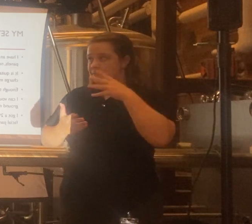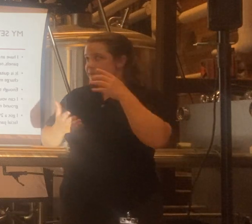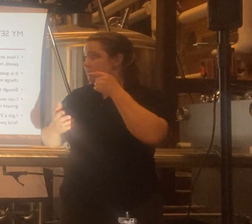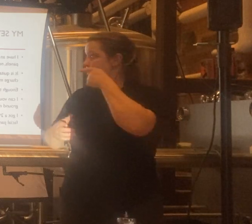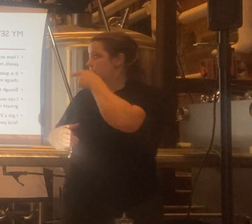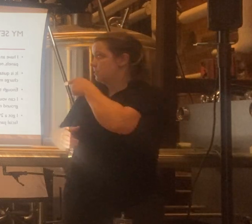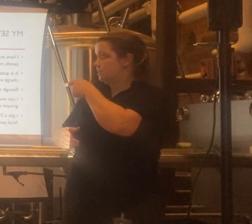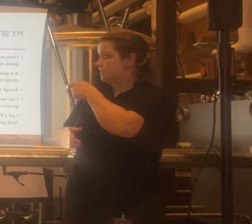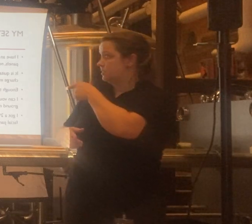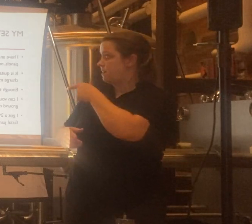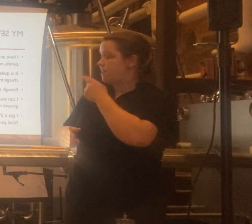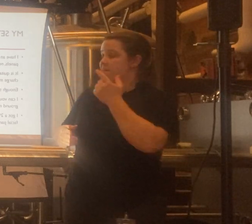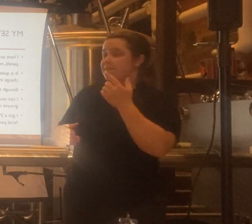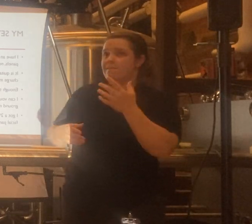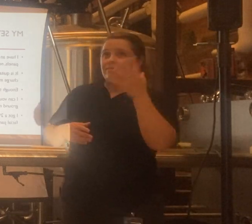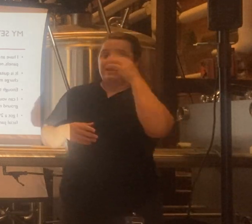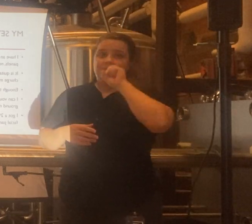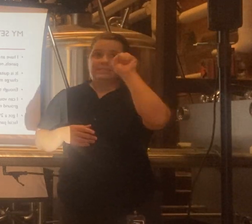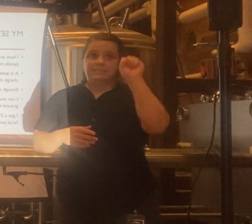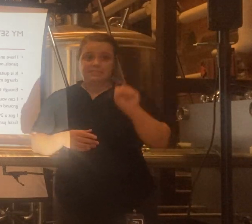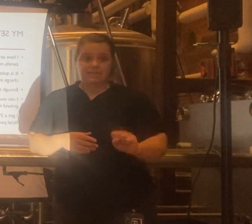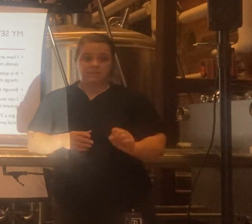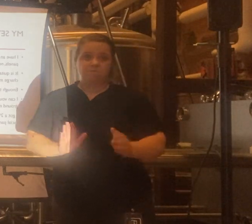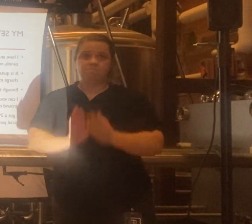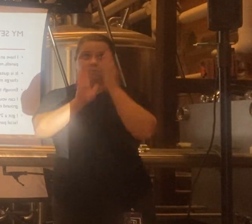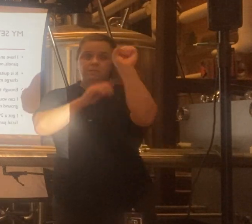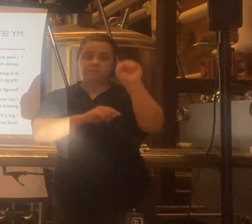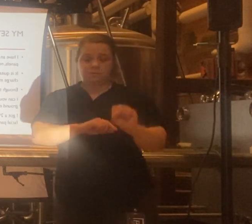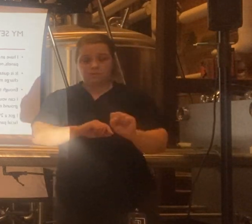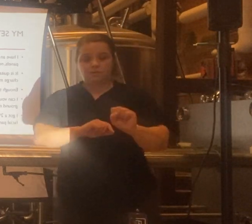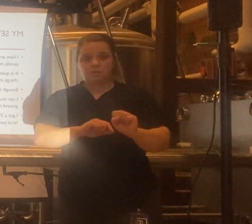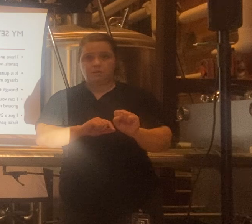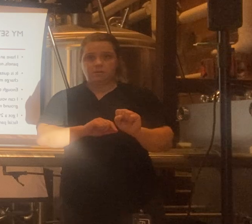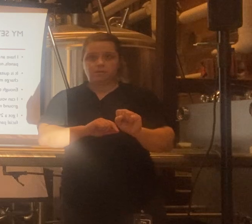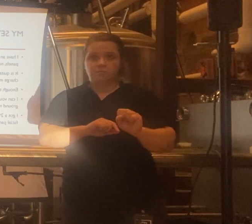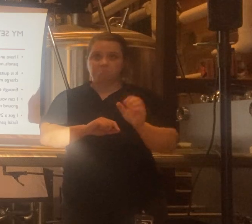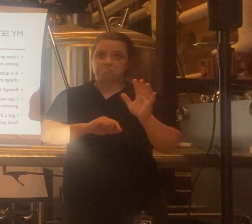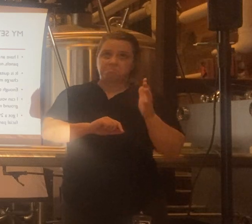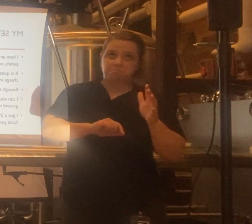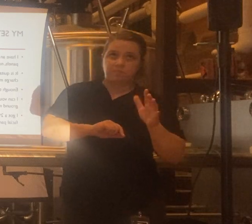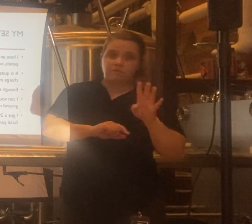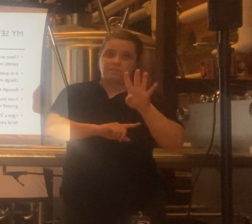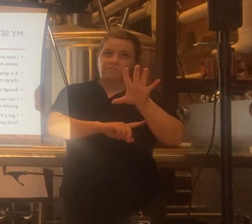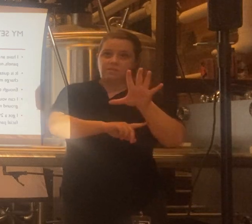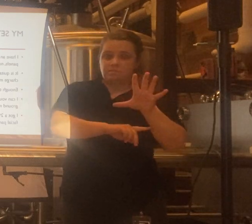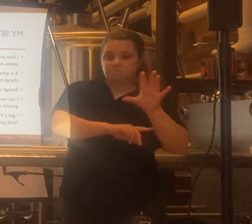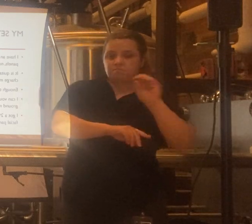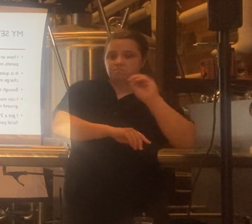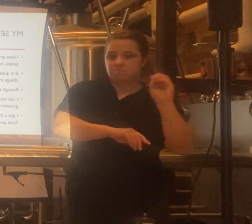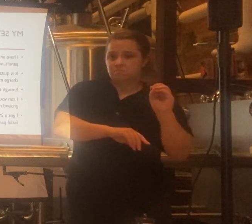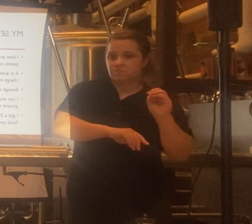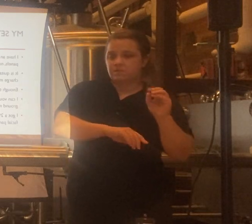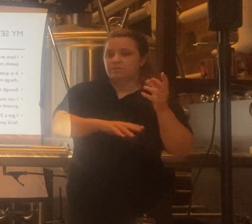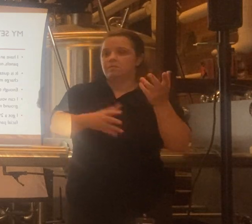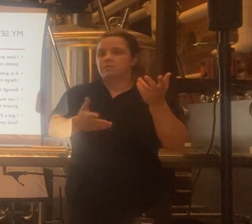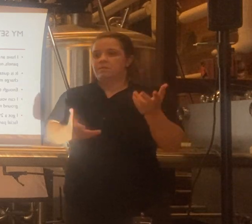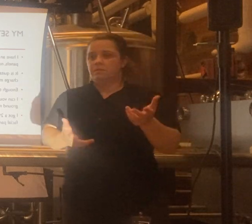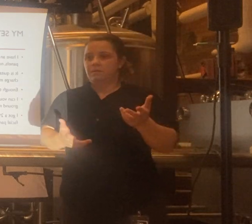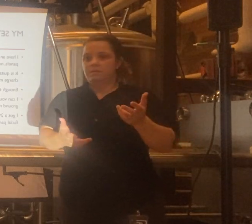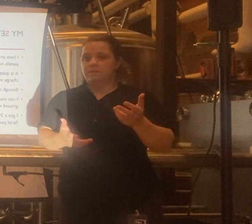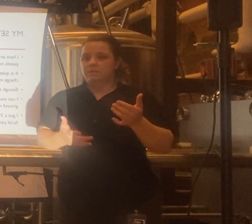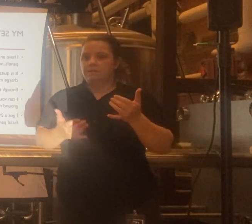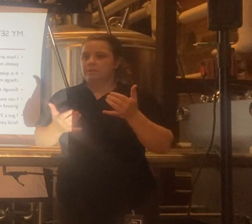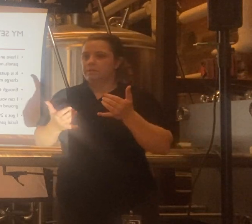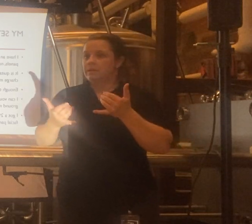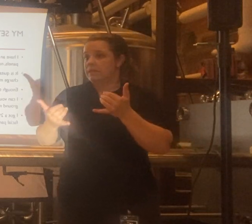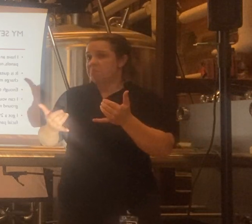30 degrees, it would take the whole day to charge up my generator. Now it takes 12 to 1 o'clock and I get the alert, you're